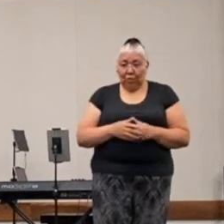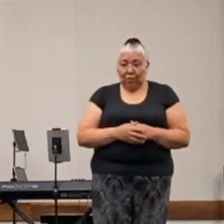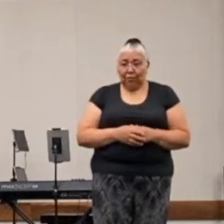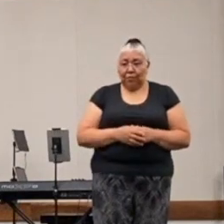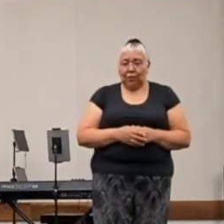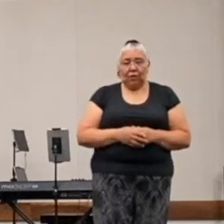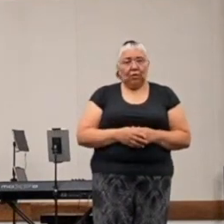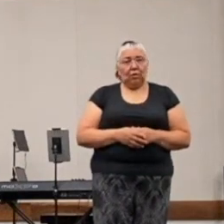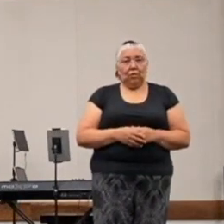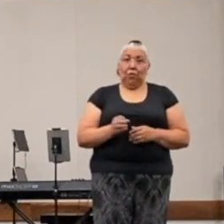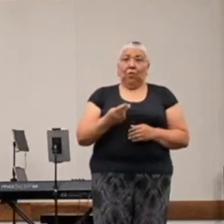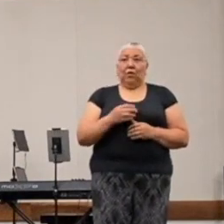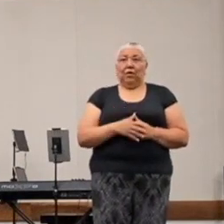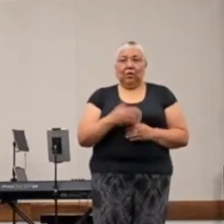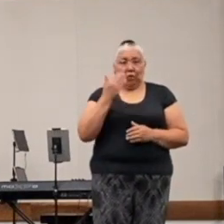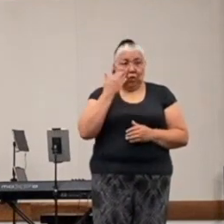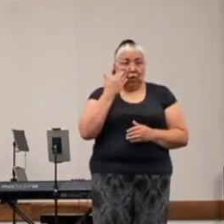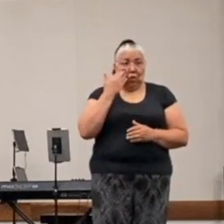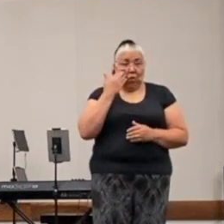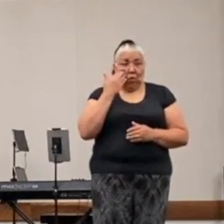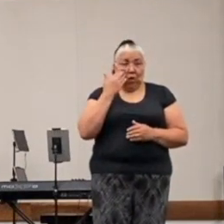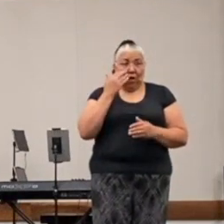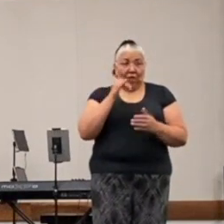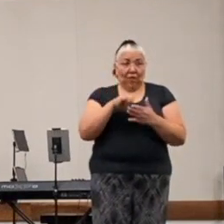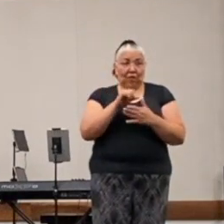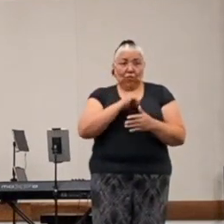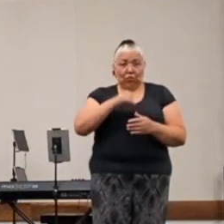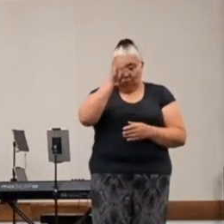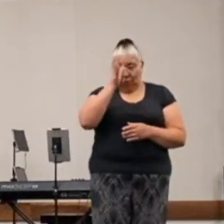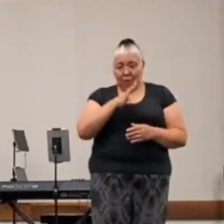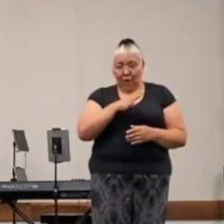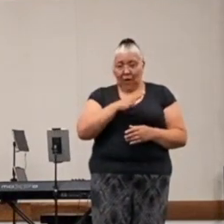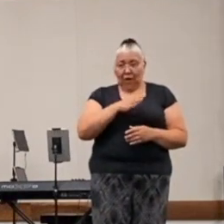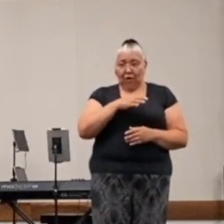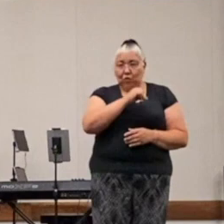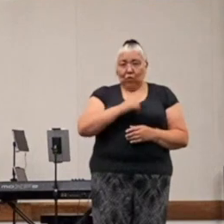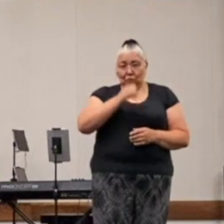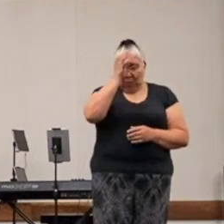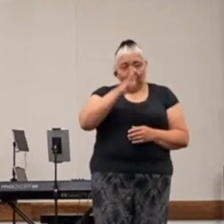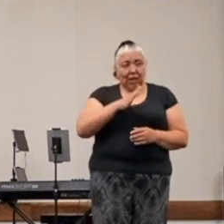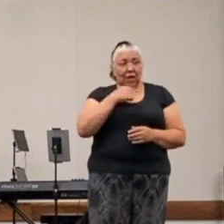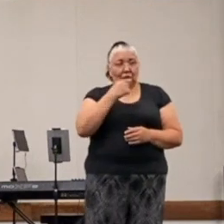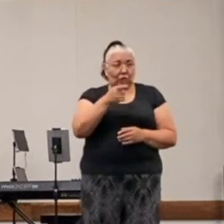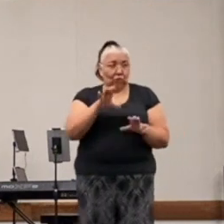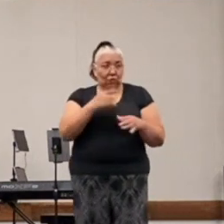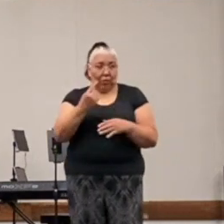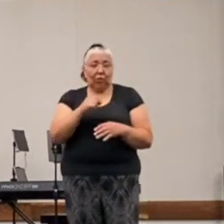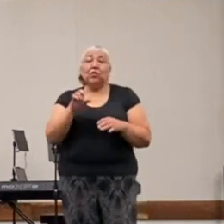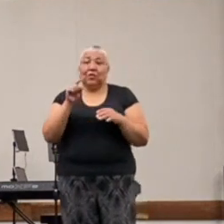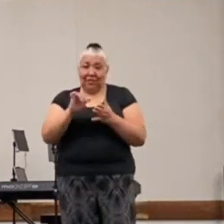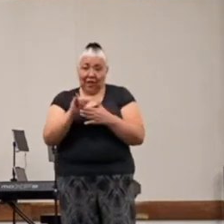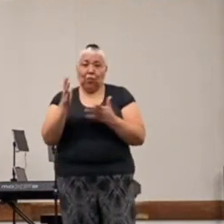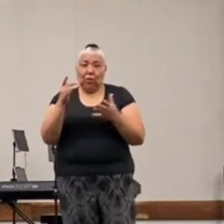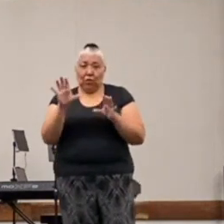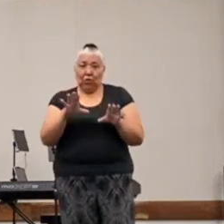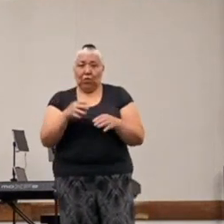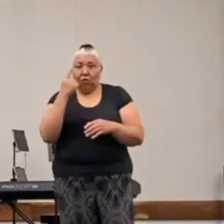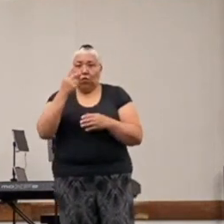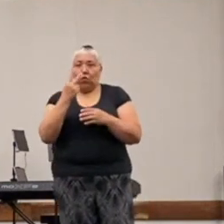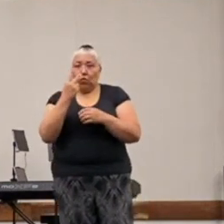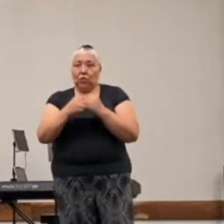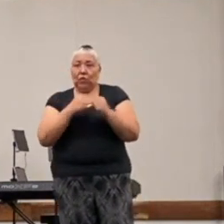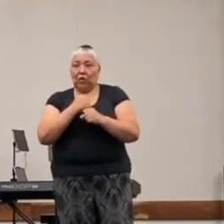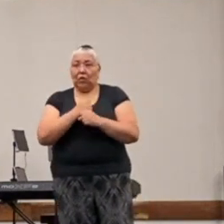Right? And you know, and that's Superman. When Superman tells you to do something, you do it. Right? And so for